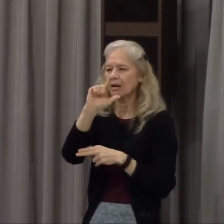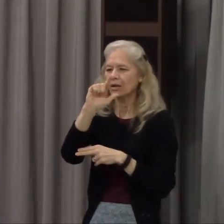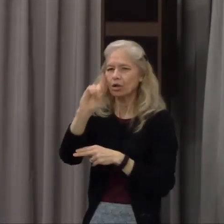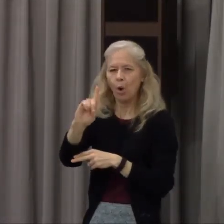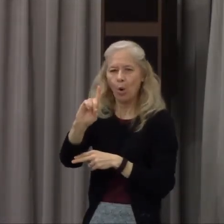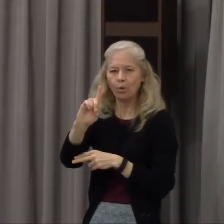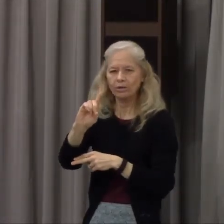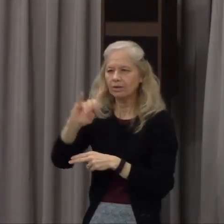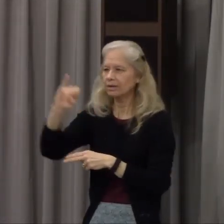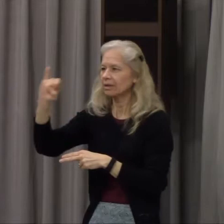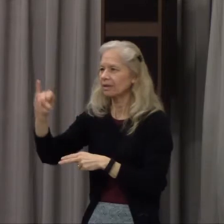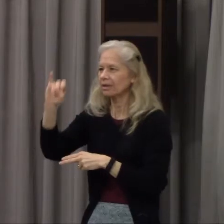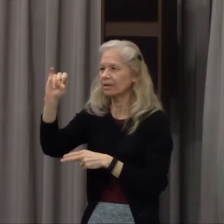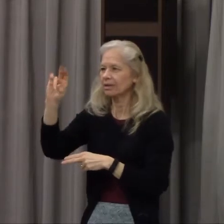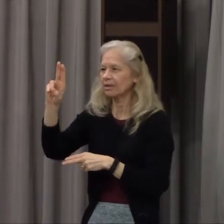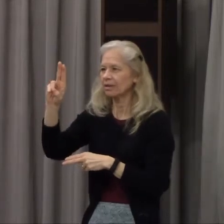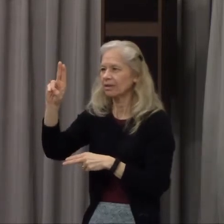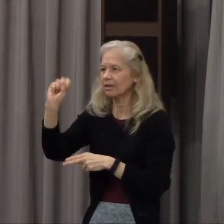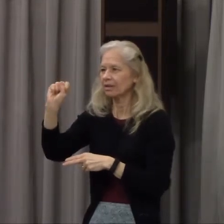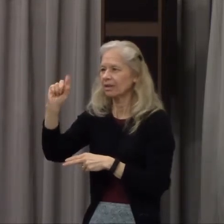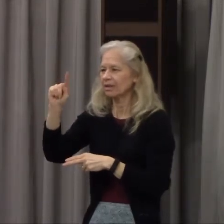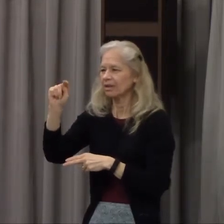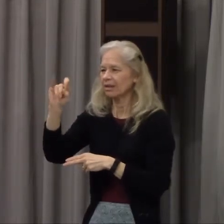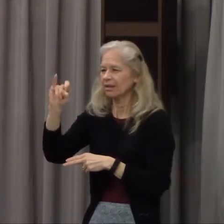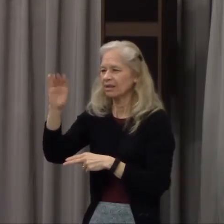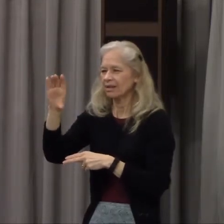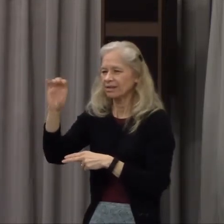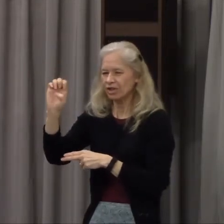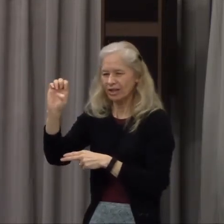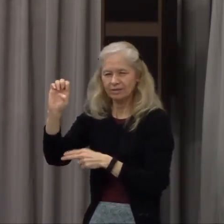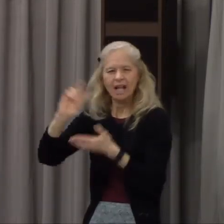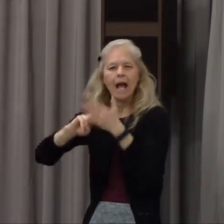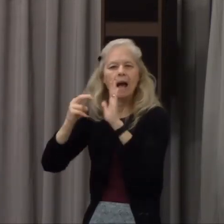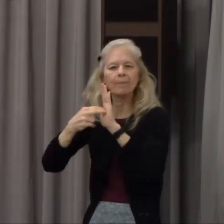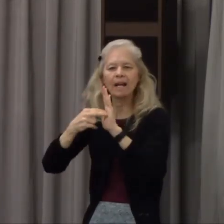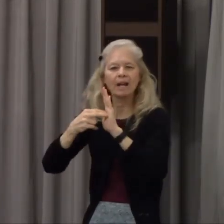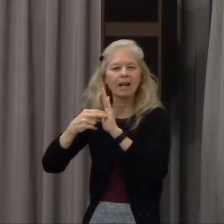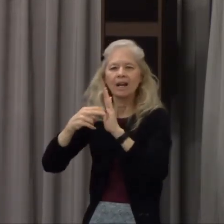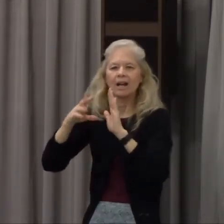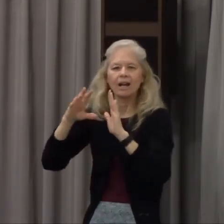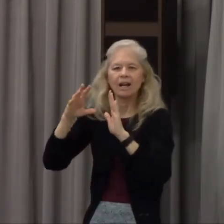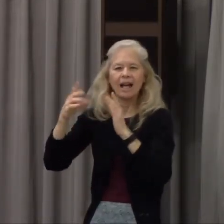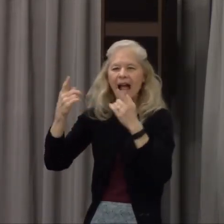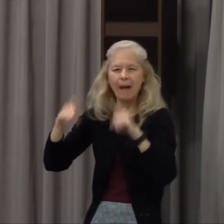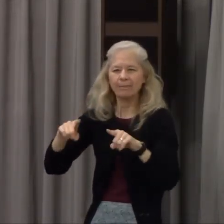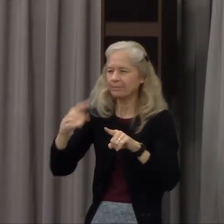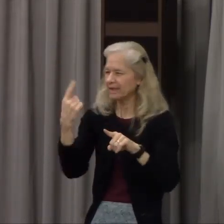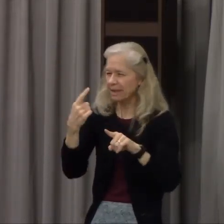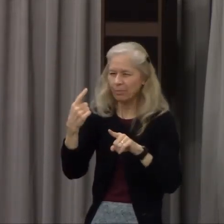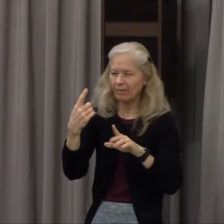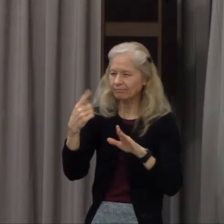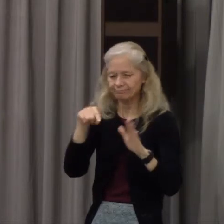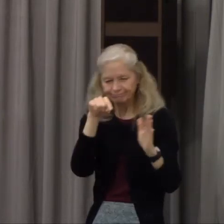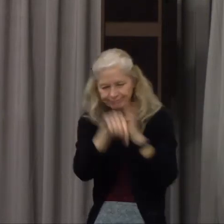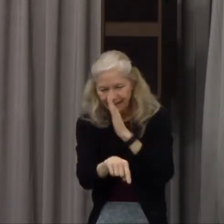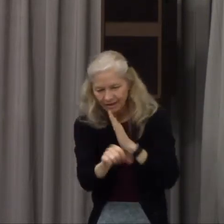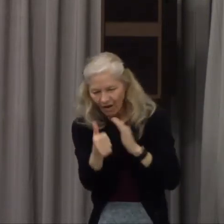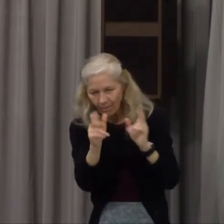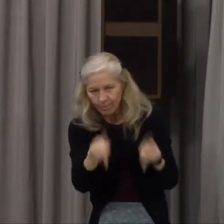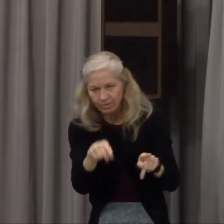them. Why? Because they never had enough evidence. And they go back, maybe a case has happened 30 years